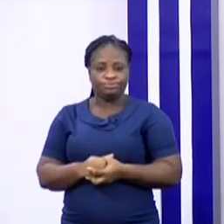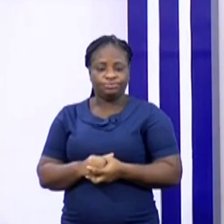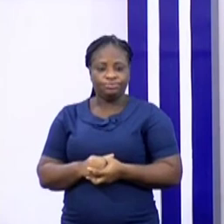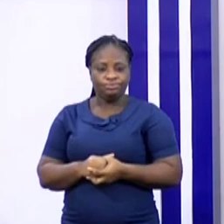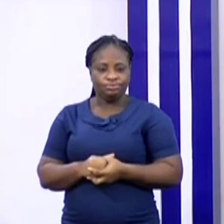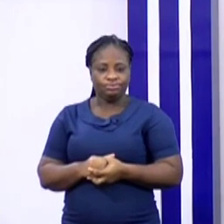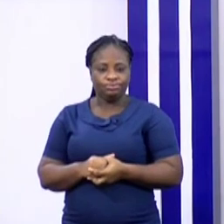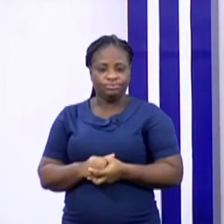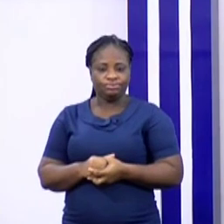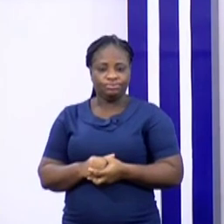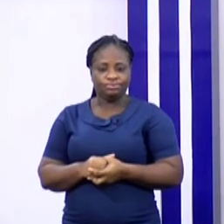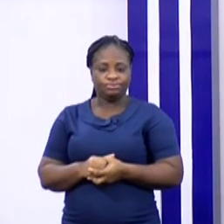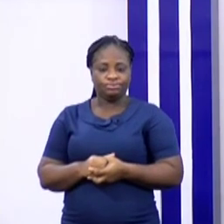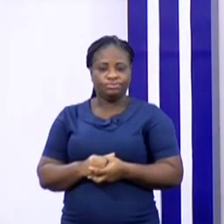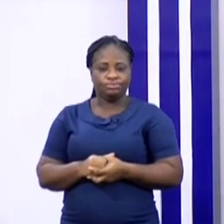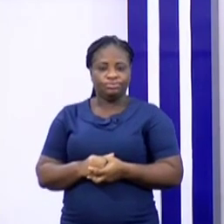followed.